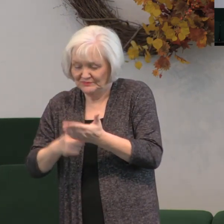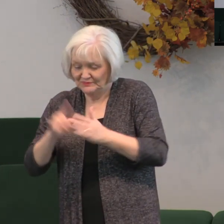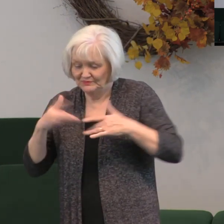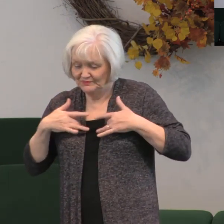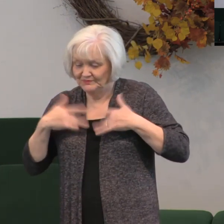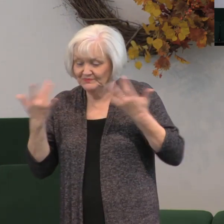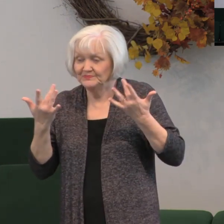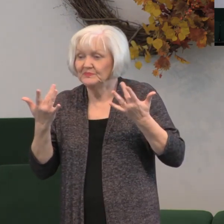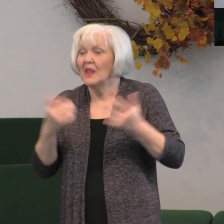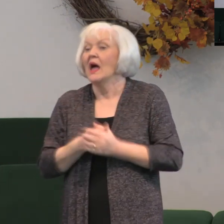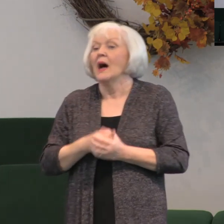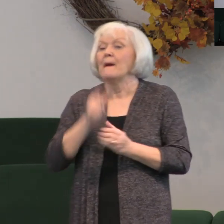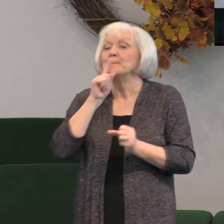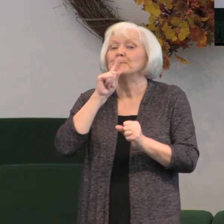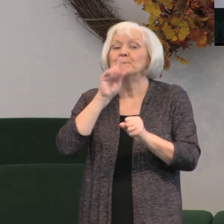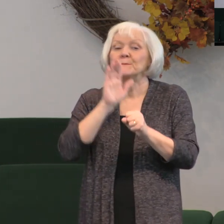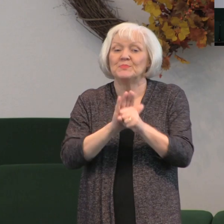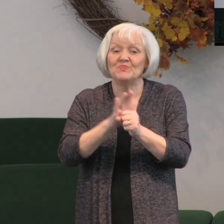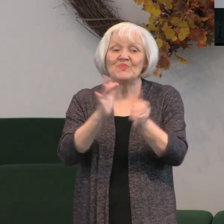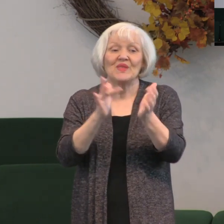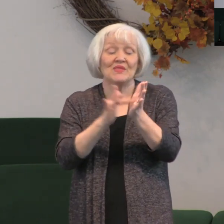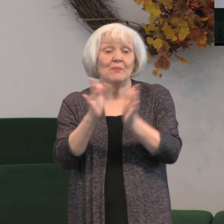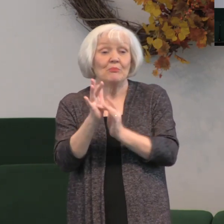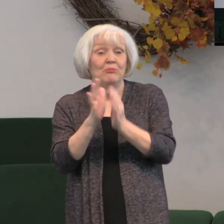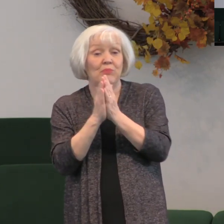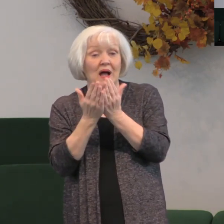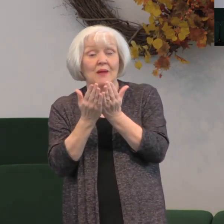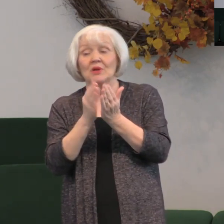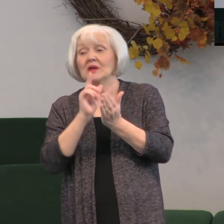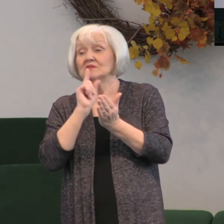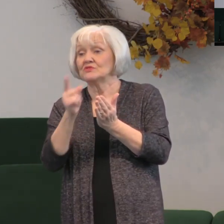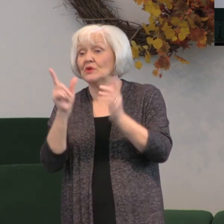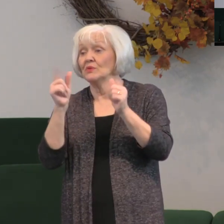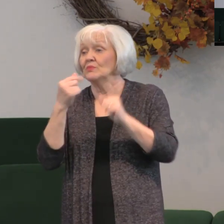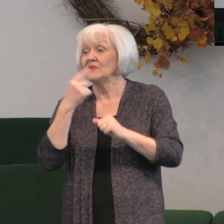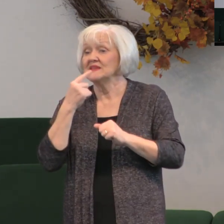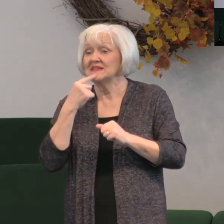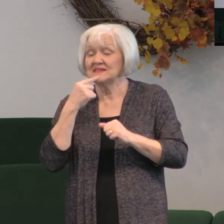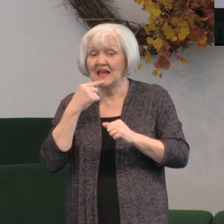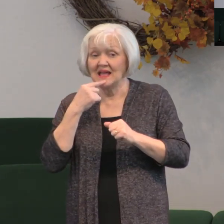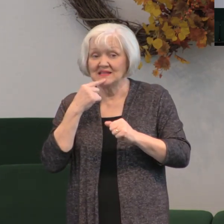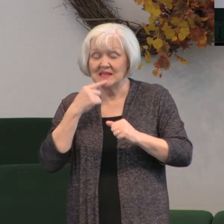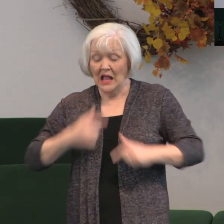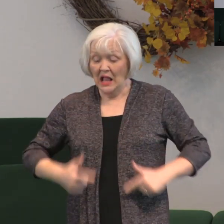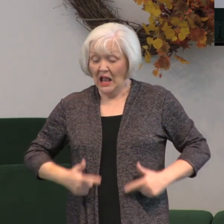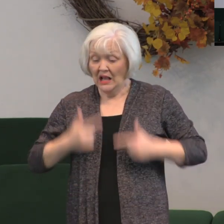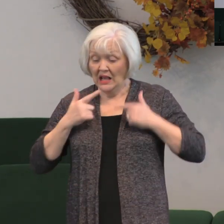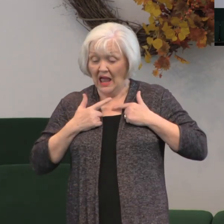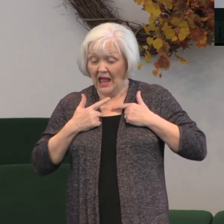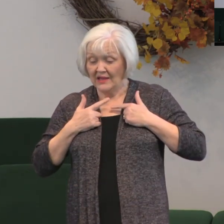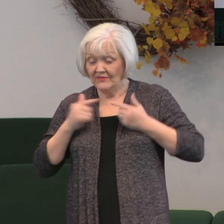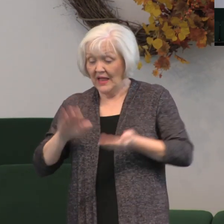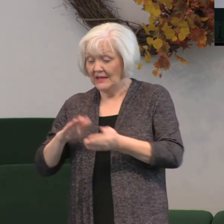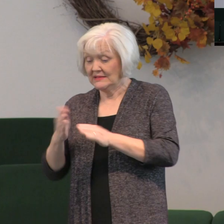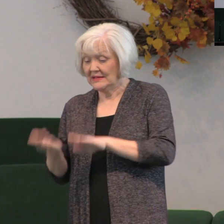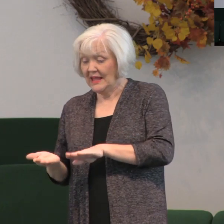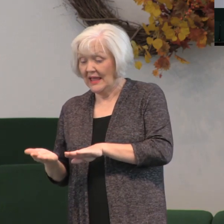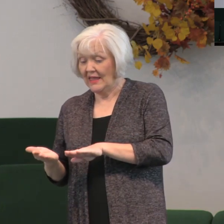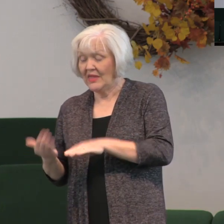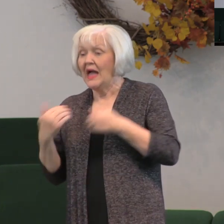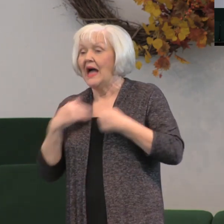I want to assure you this morning that the Bible is true when it says that life and death are in the power of the tongue.